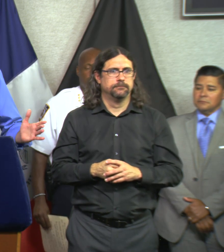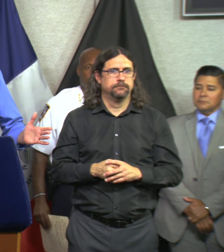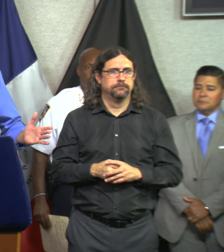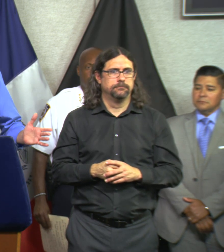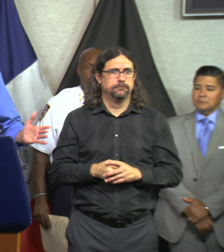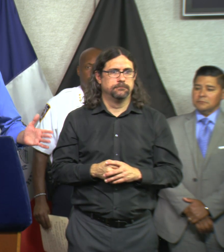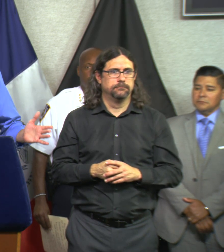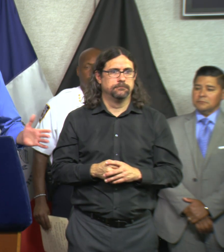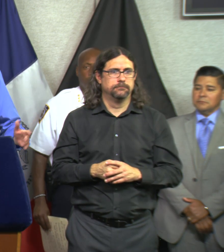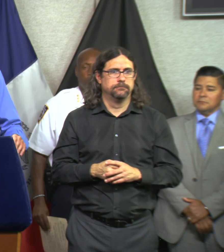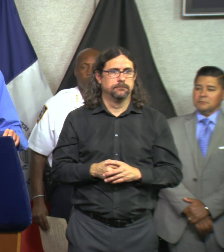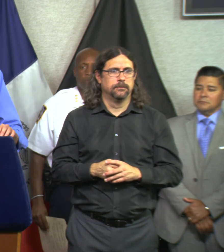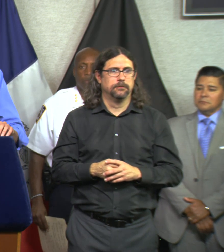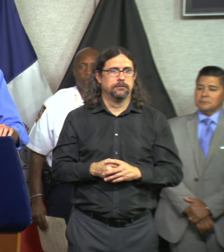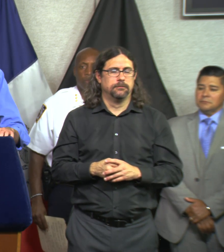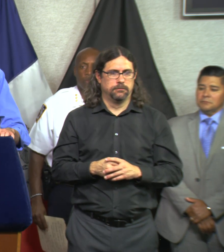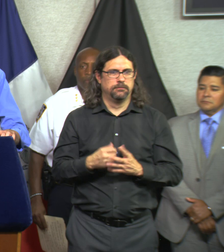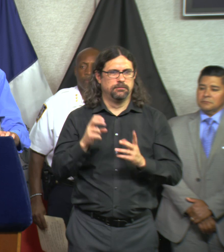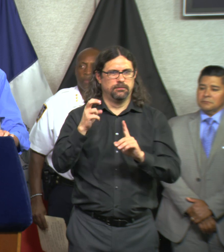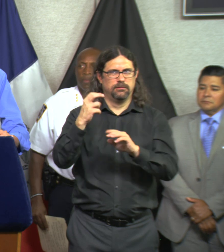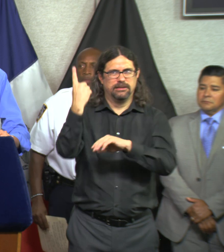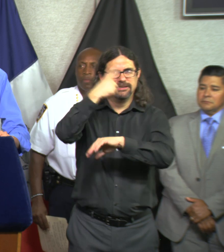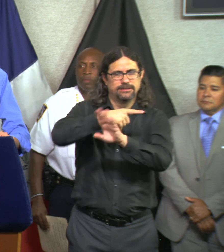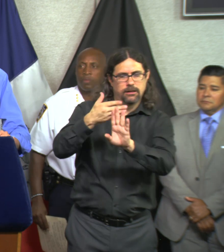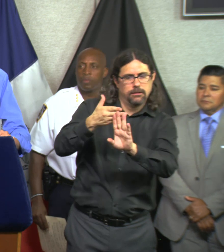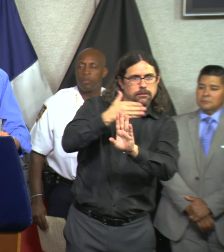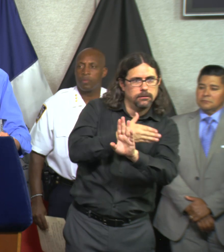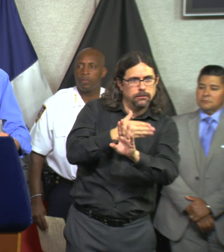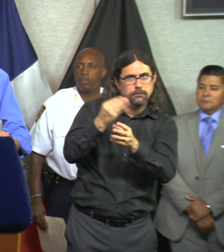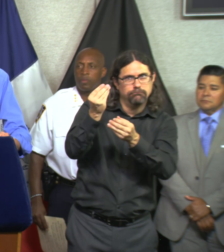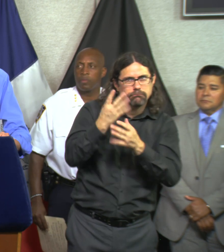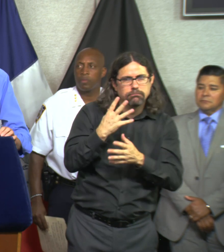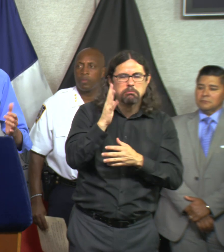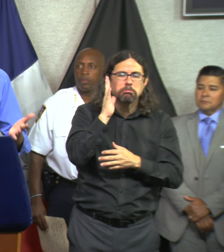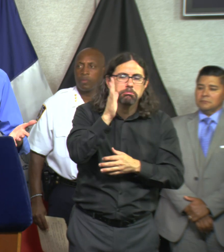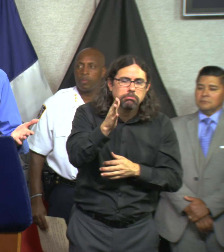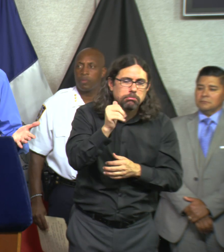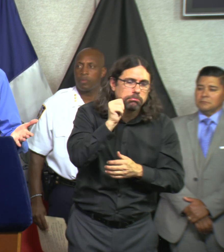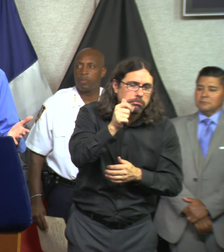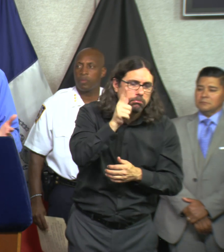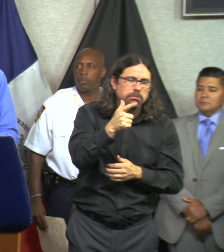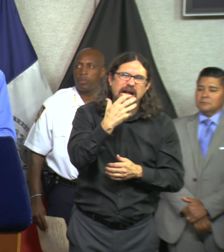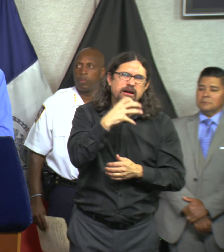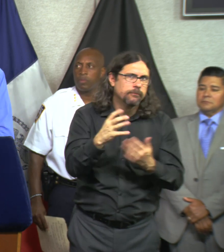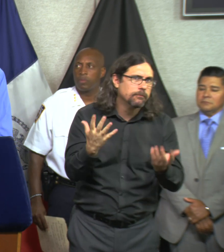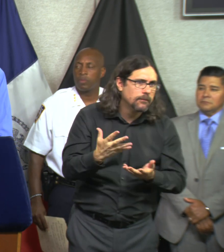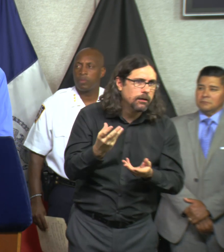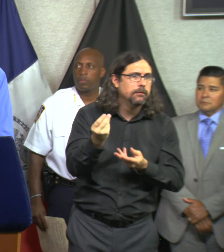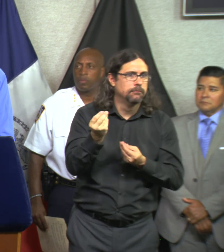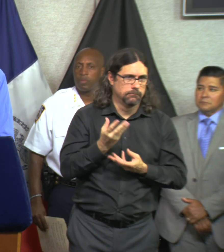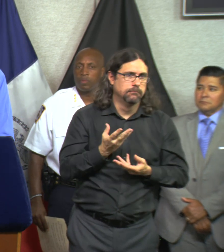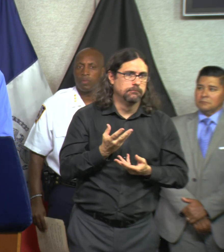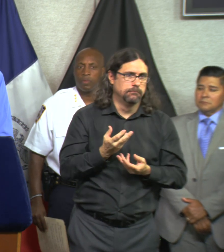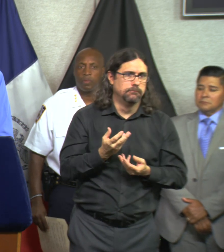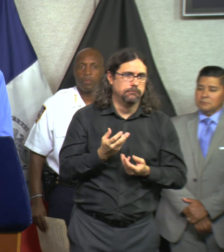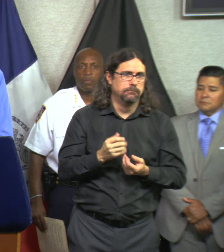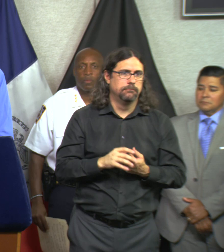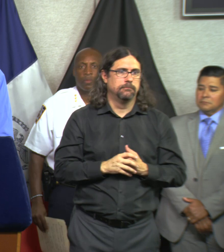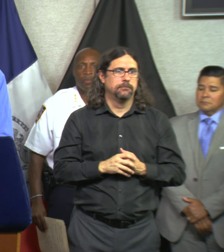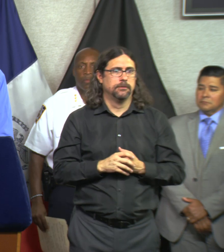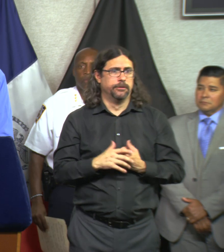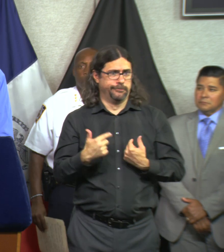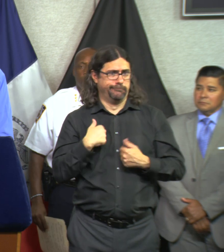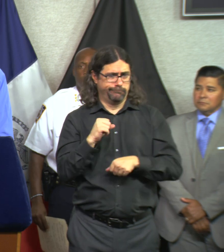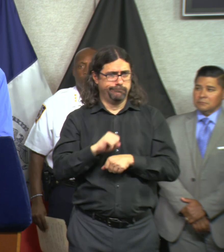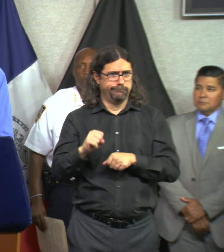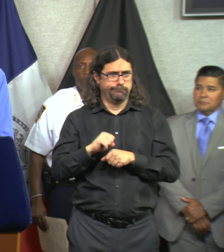pre-announced crisis, if you accept that wording for a moment, I know exactly what to do. I've been doing it for 5.5 years. We have something that no one